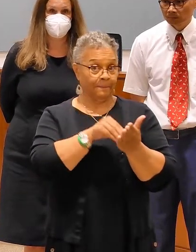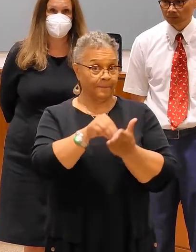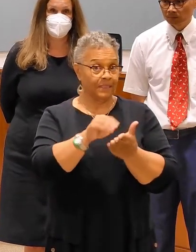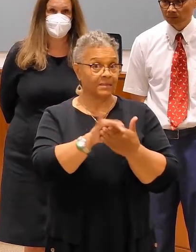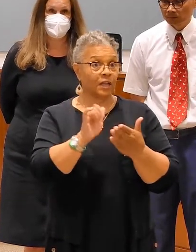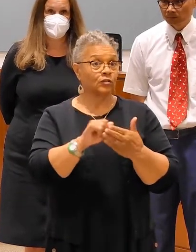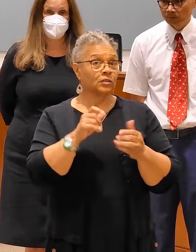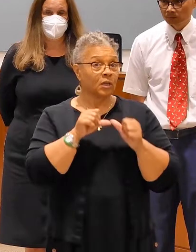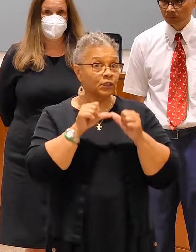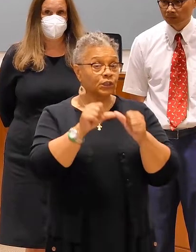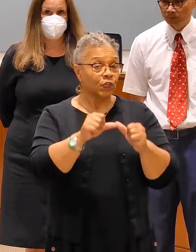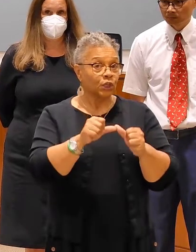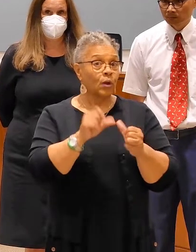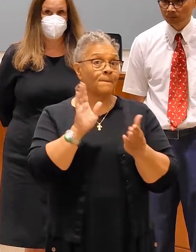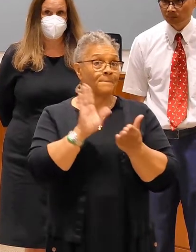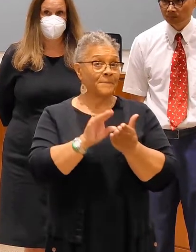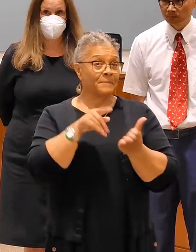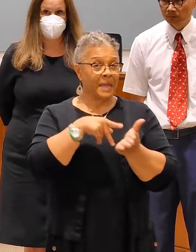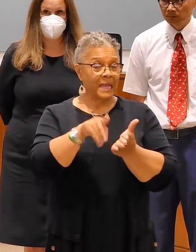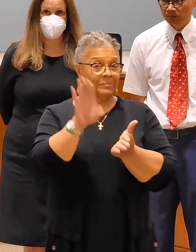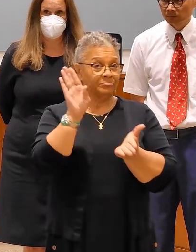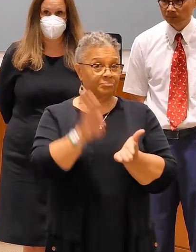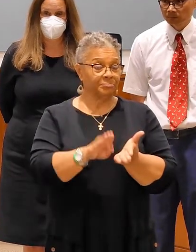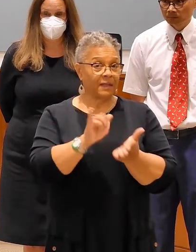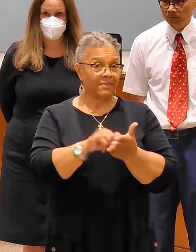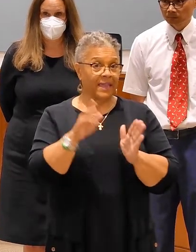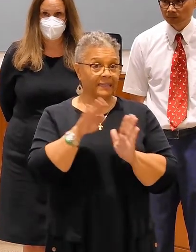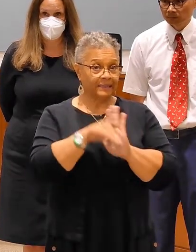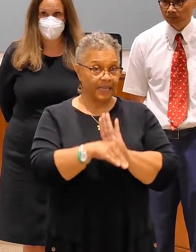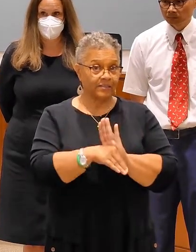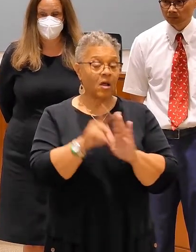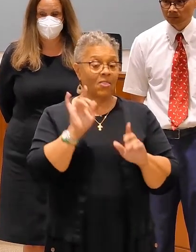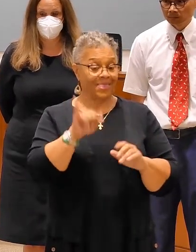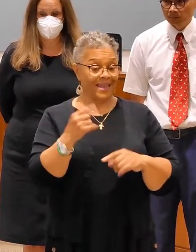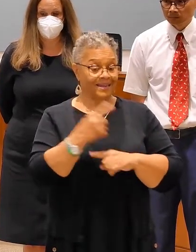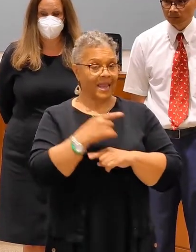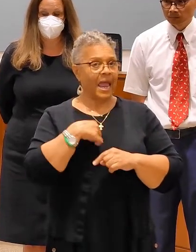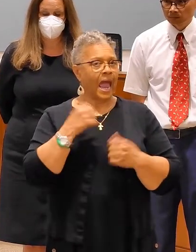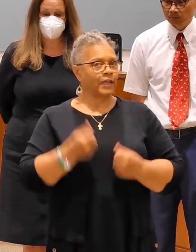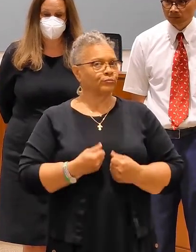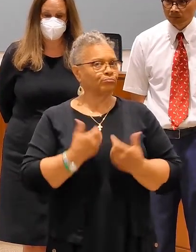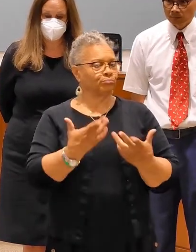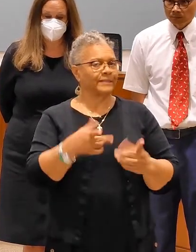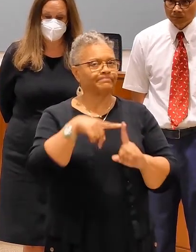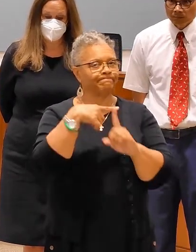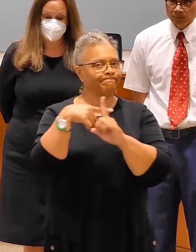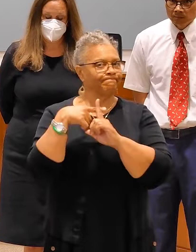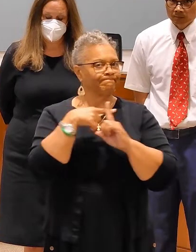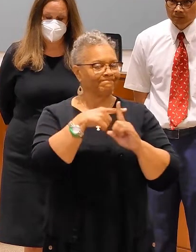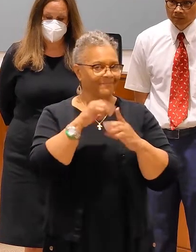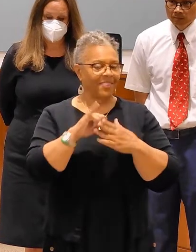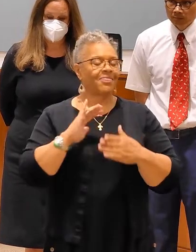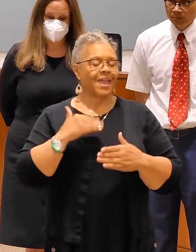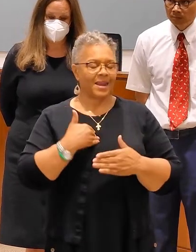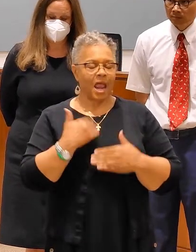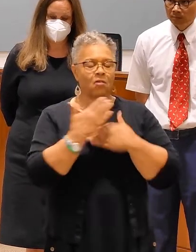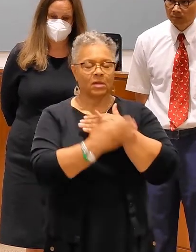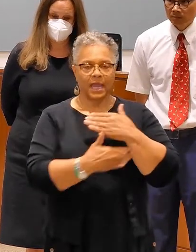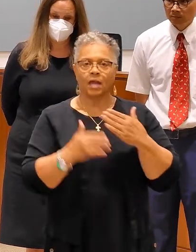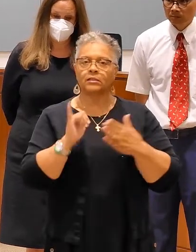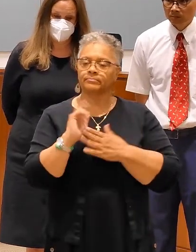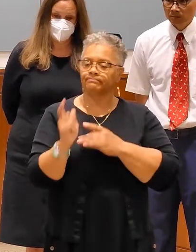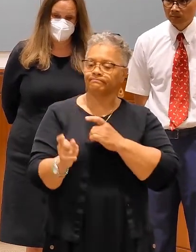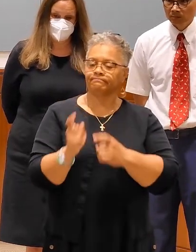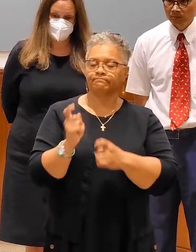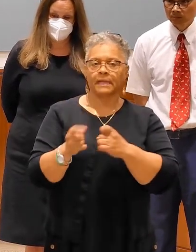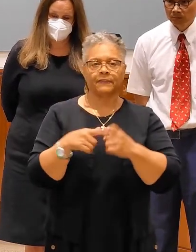deficit. On that day, I expressed optimism that our county contribution, coupled with the additional